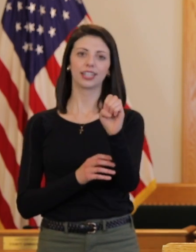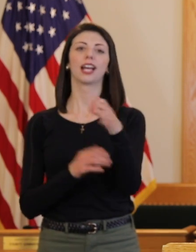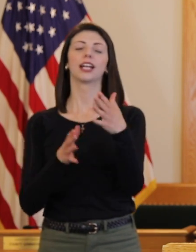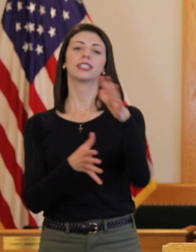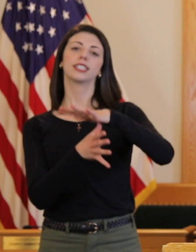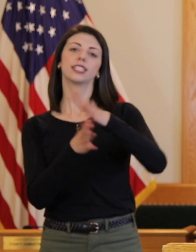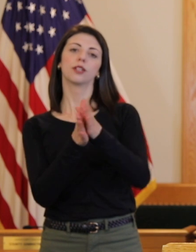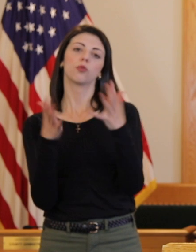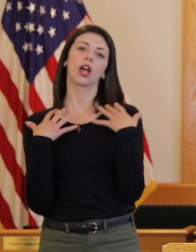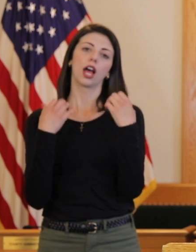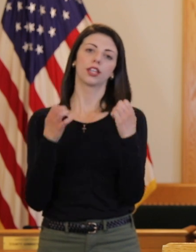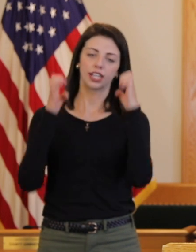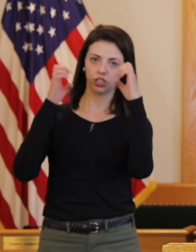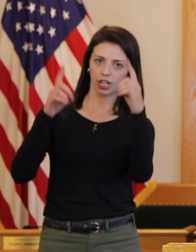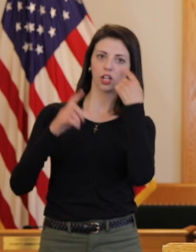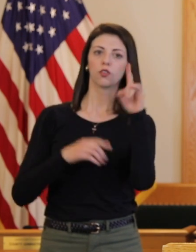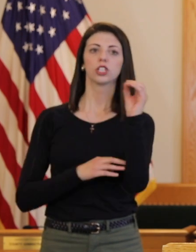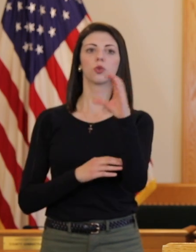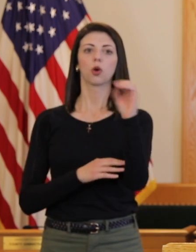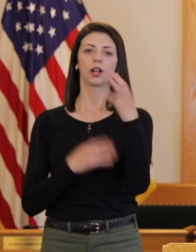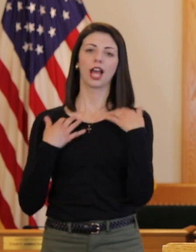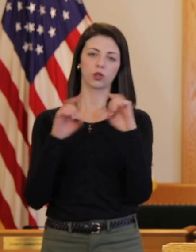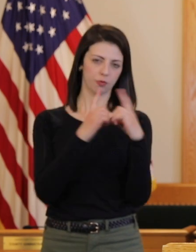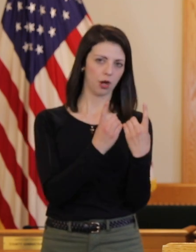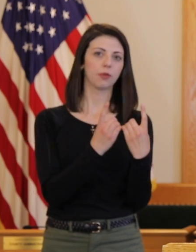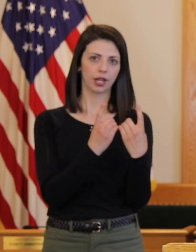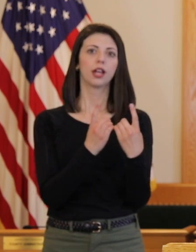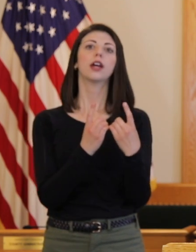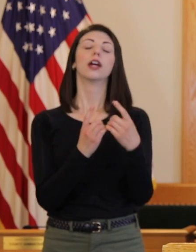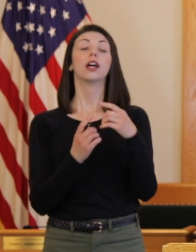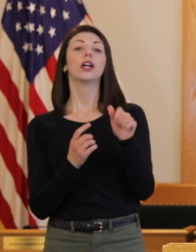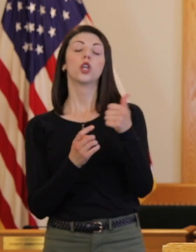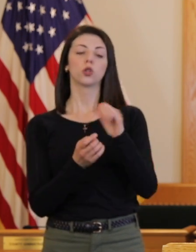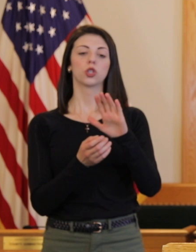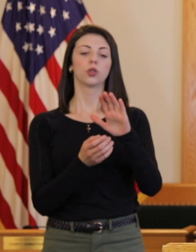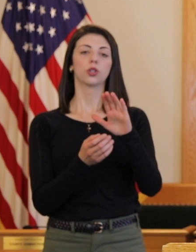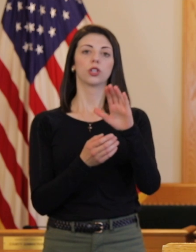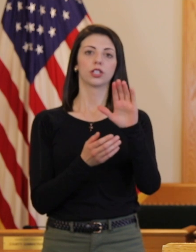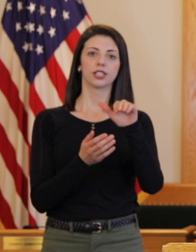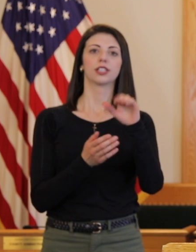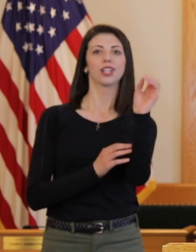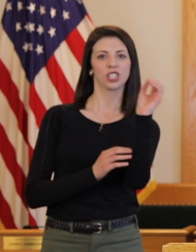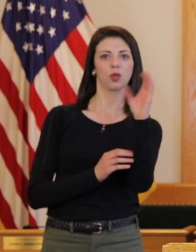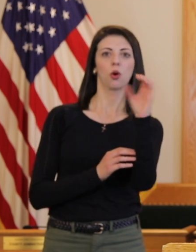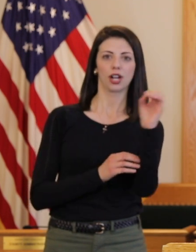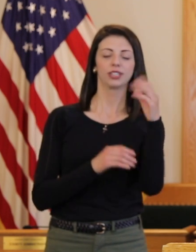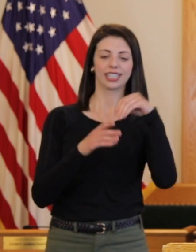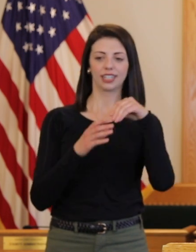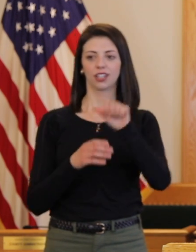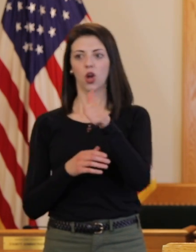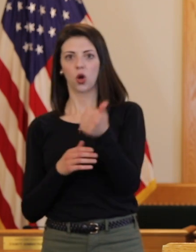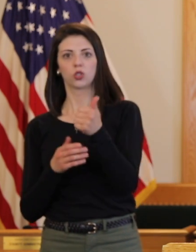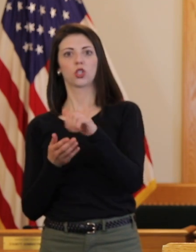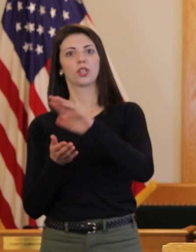Senior Public Health Educator for the Oswego County Health Department and the Central New York region. Oswego County and the Central New York region are among the